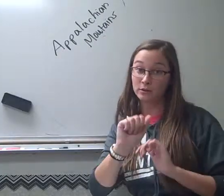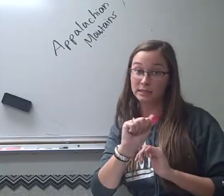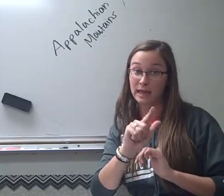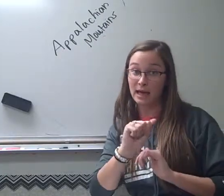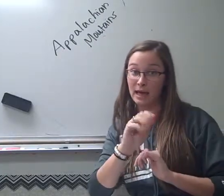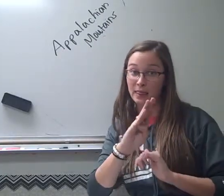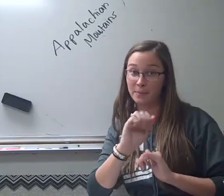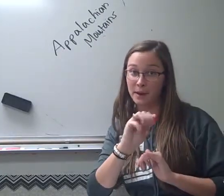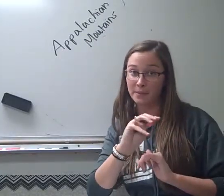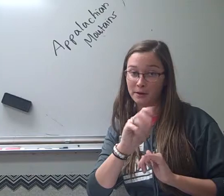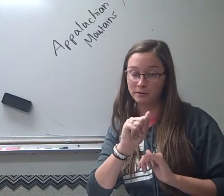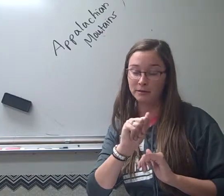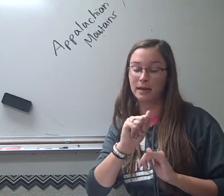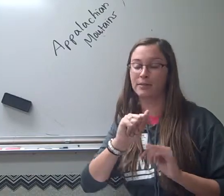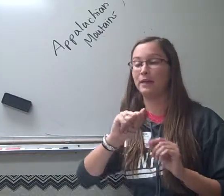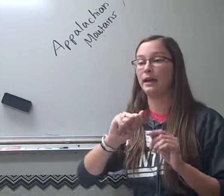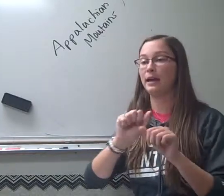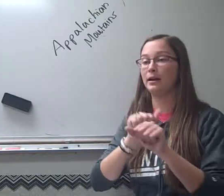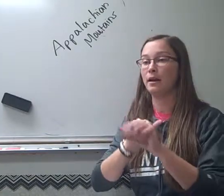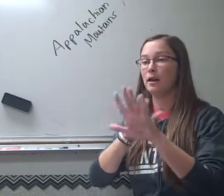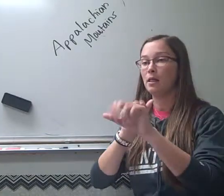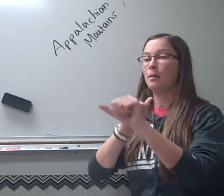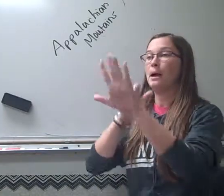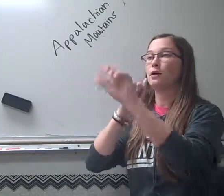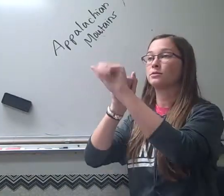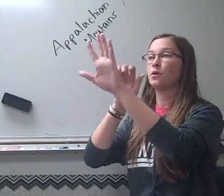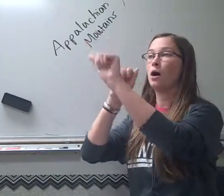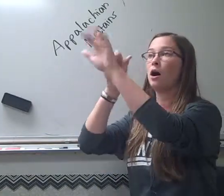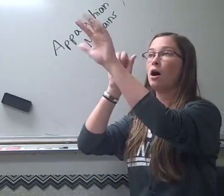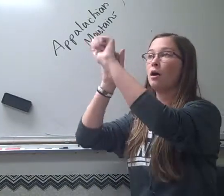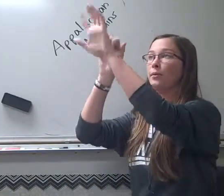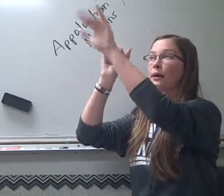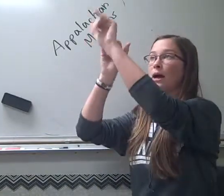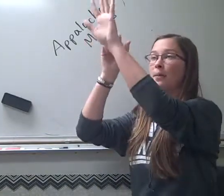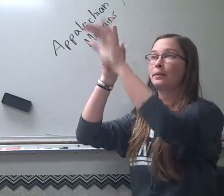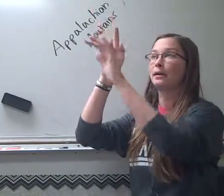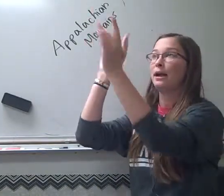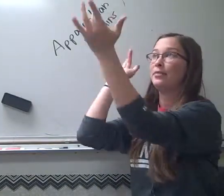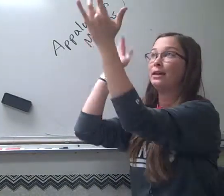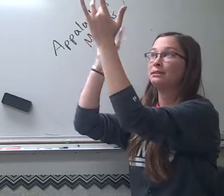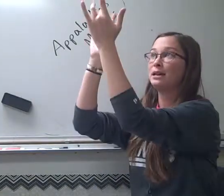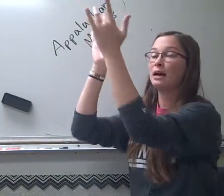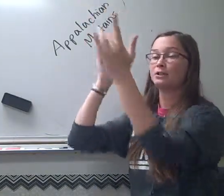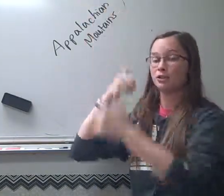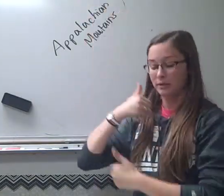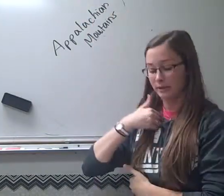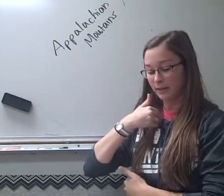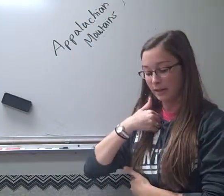at Alabama, and the mountains go all the way up and they touch